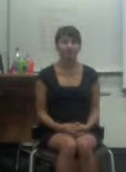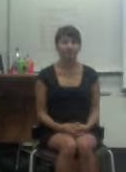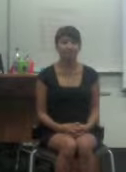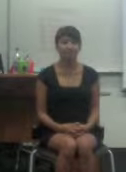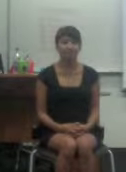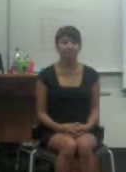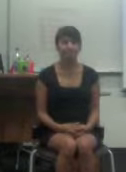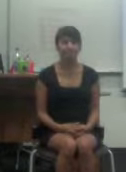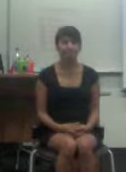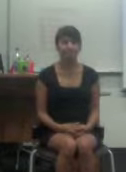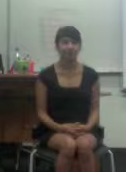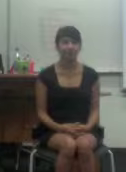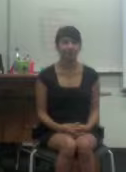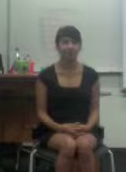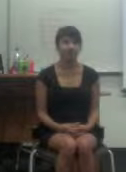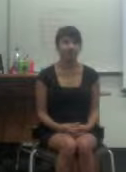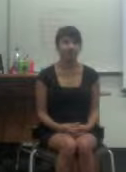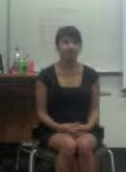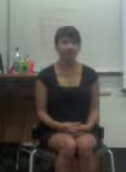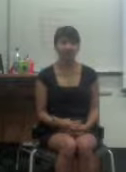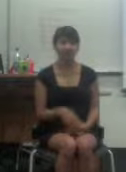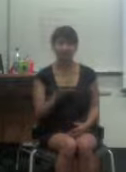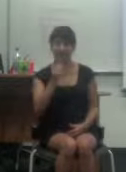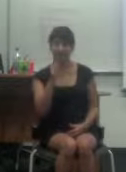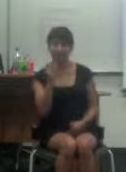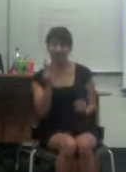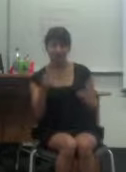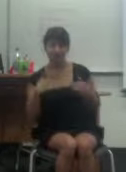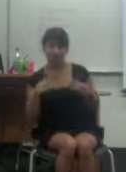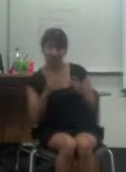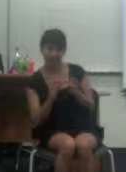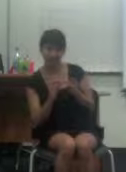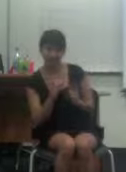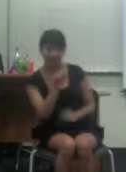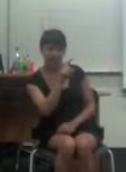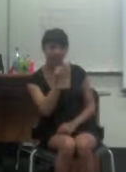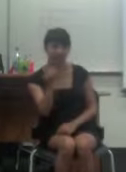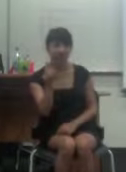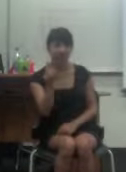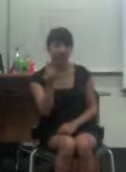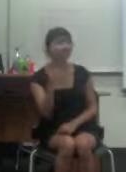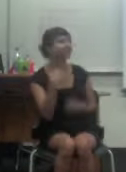You want to have a comment? I will comment. You say?